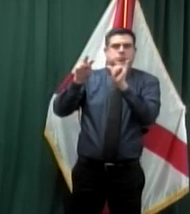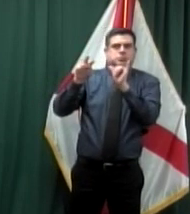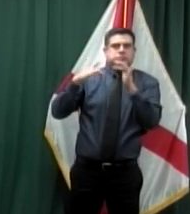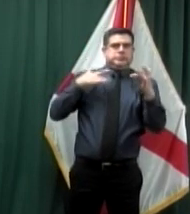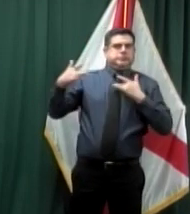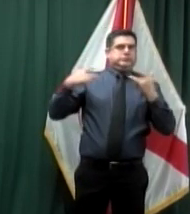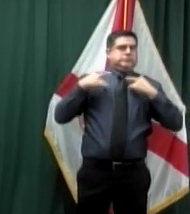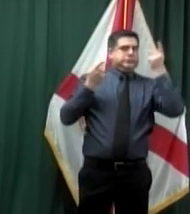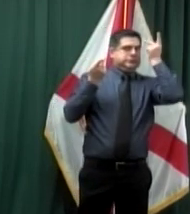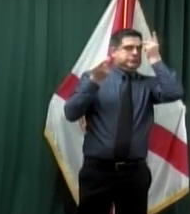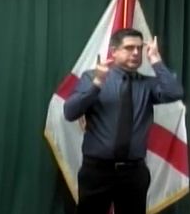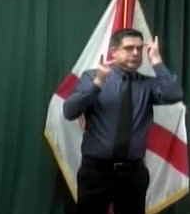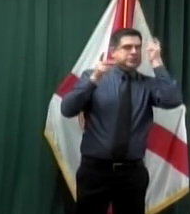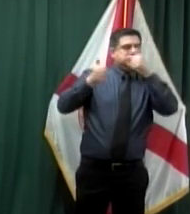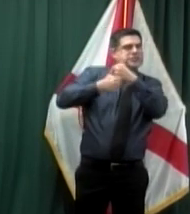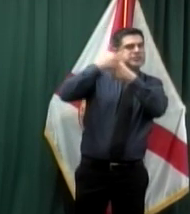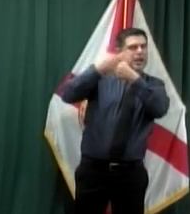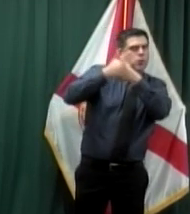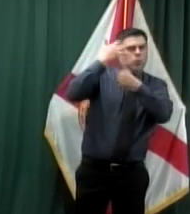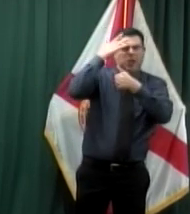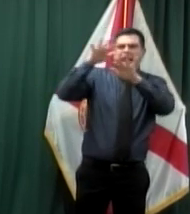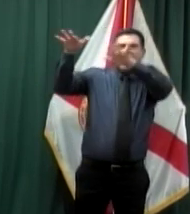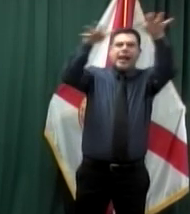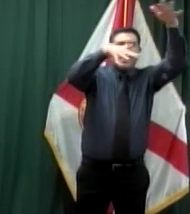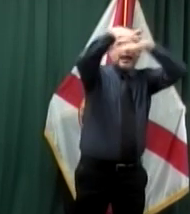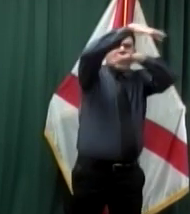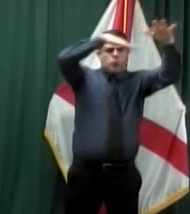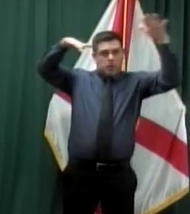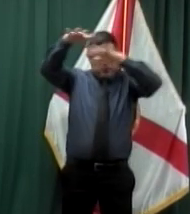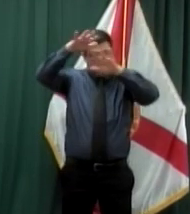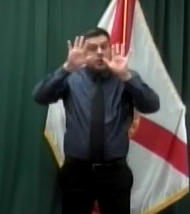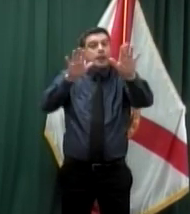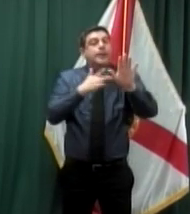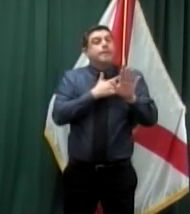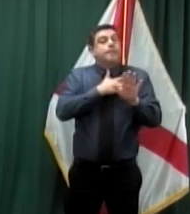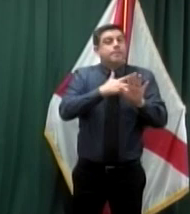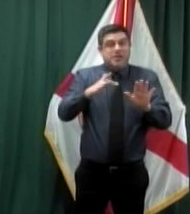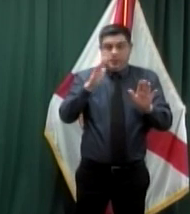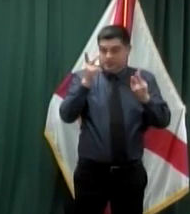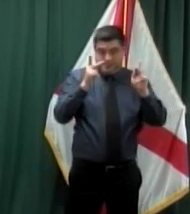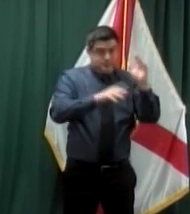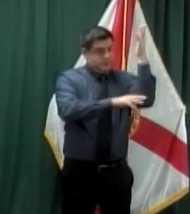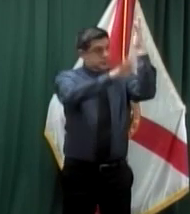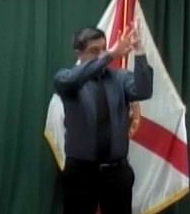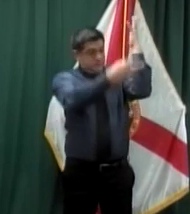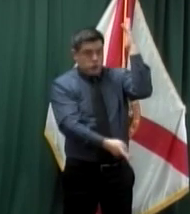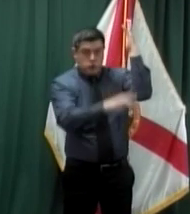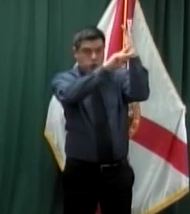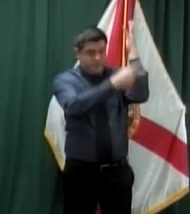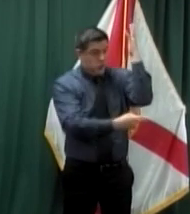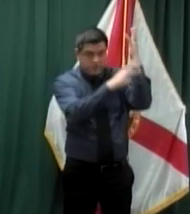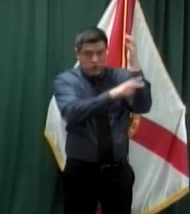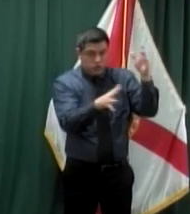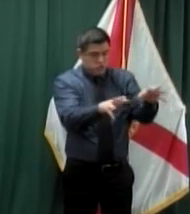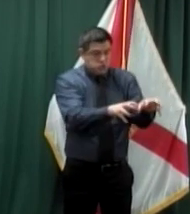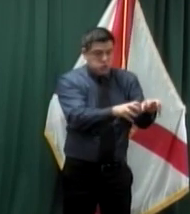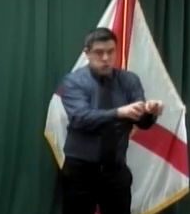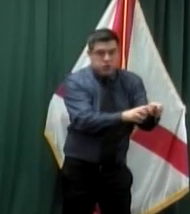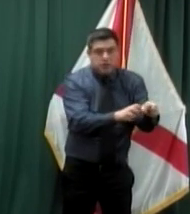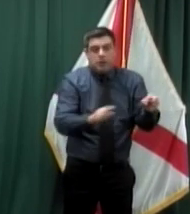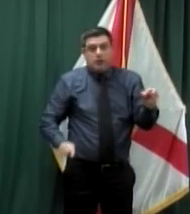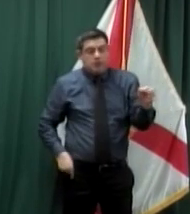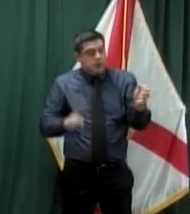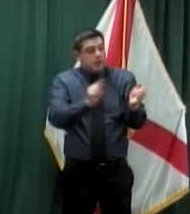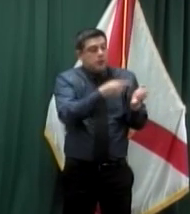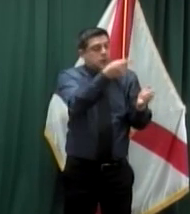year. So far this year, we have had 68 brush fire incidents. Some of the significant wildfire responses